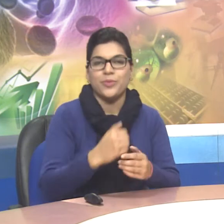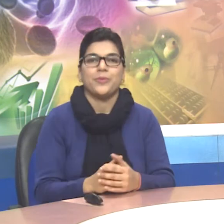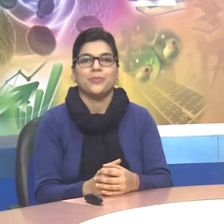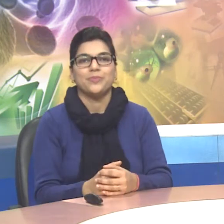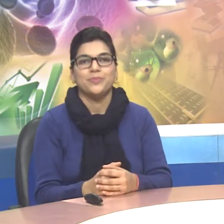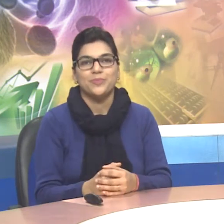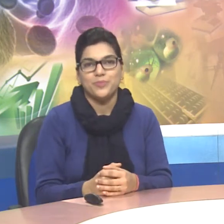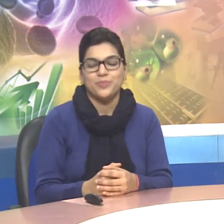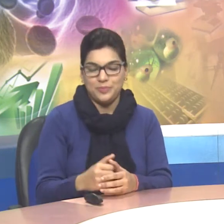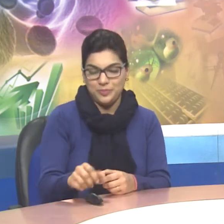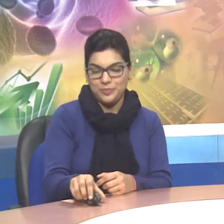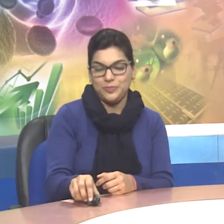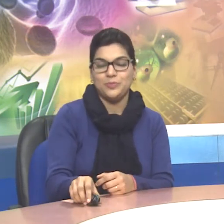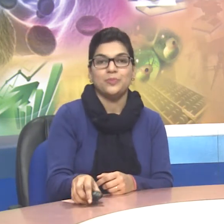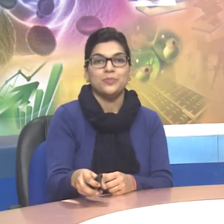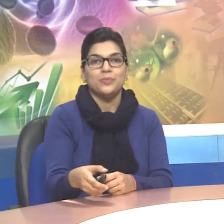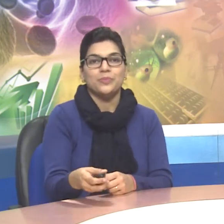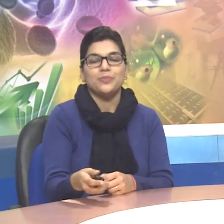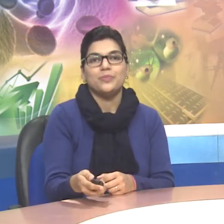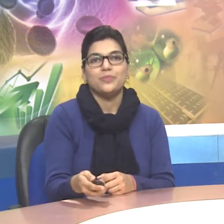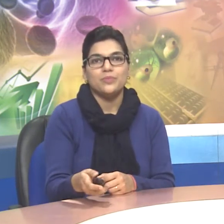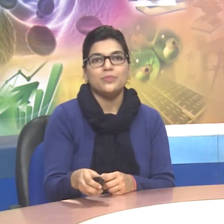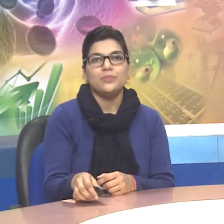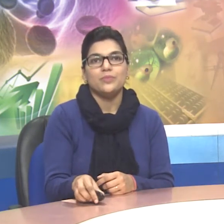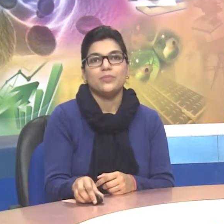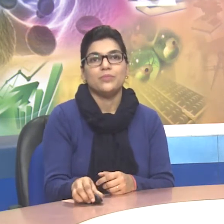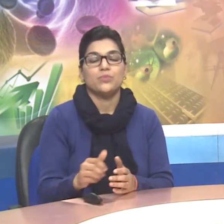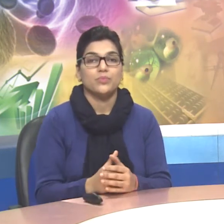Dadima and Aunt want to meet her.